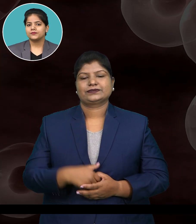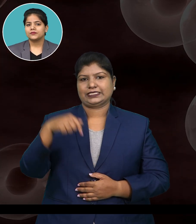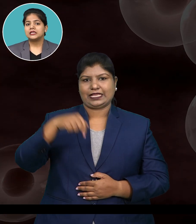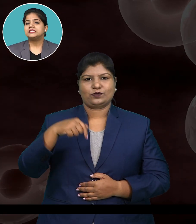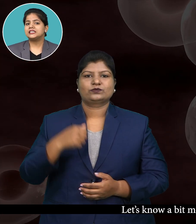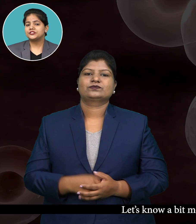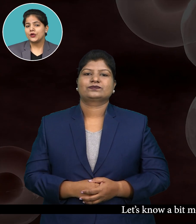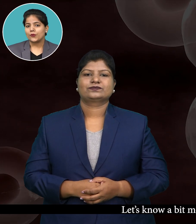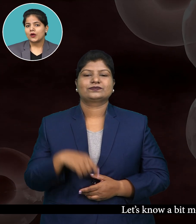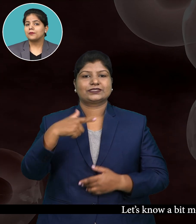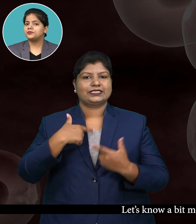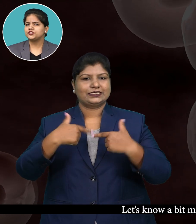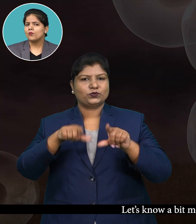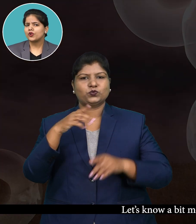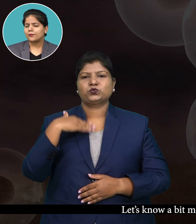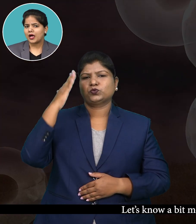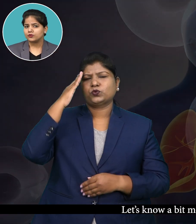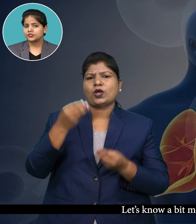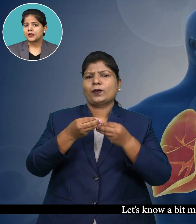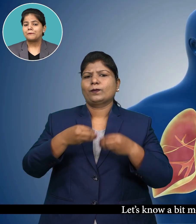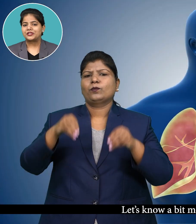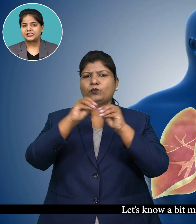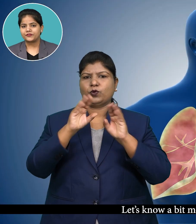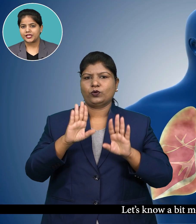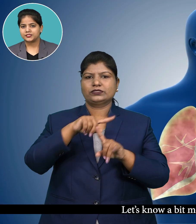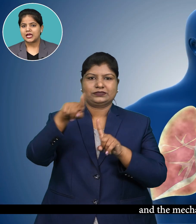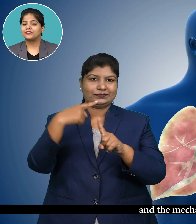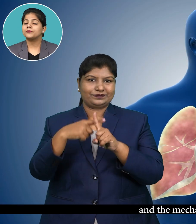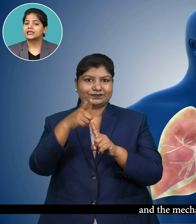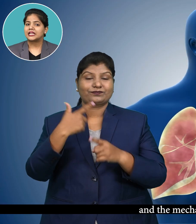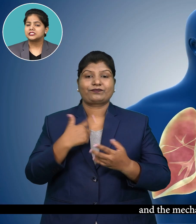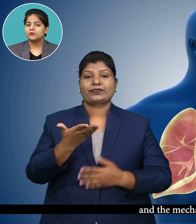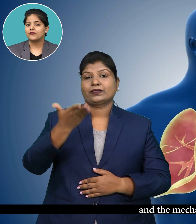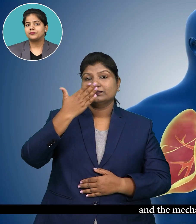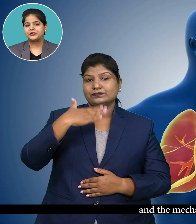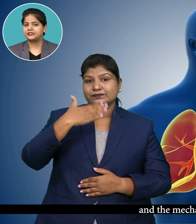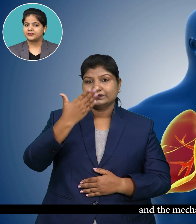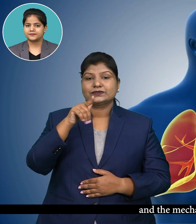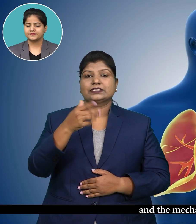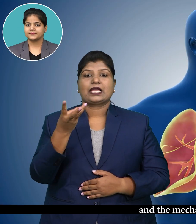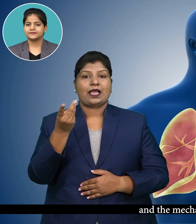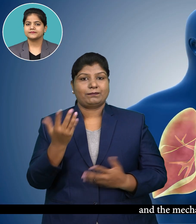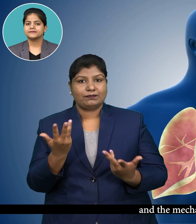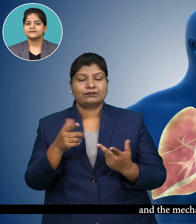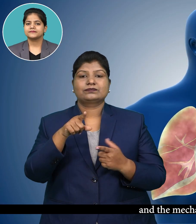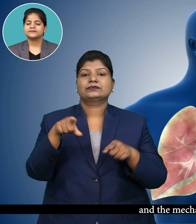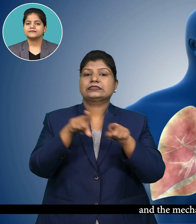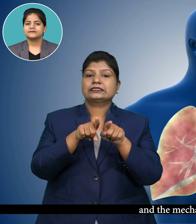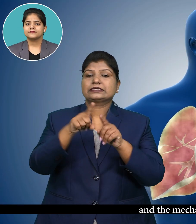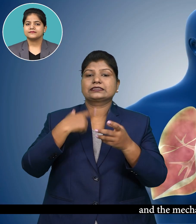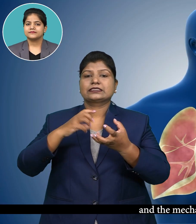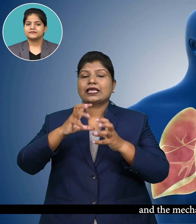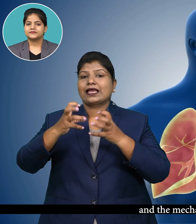Now, let's know a bit more about breathing rate and the mechanism of breathing.